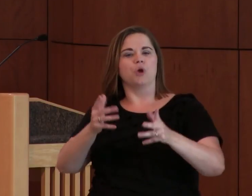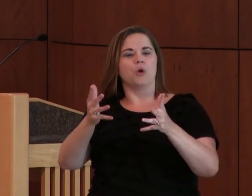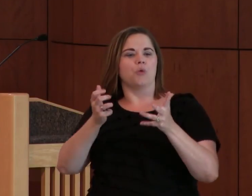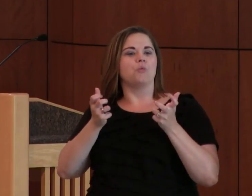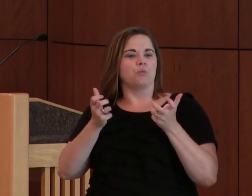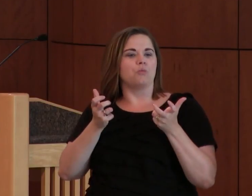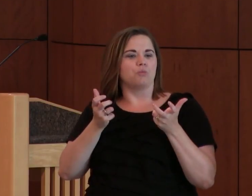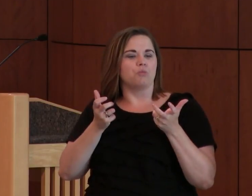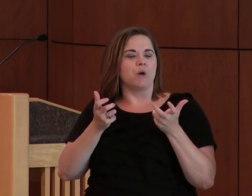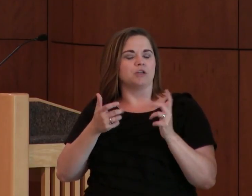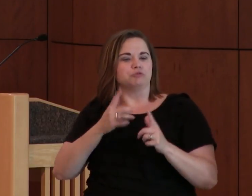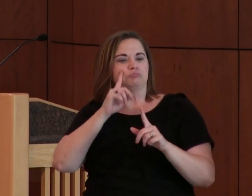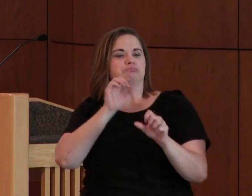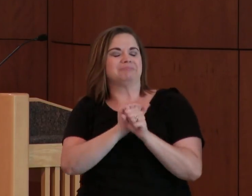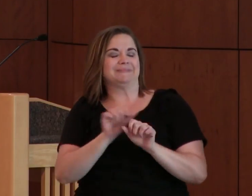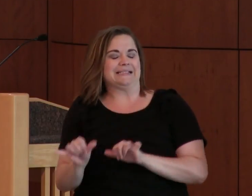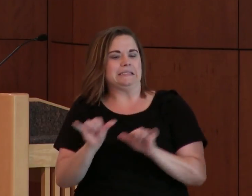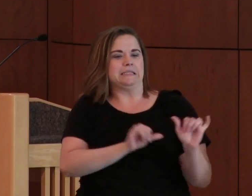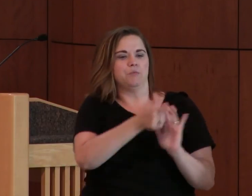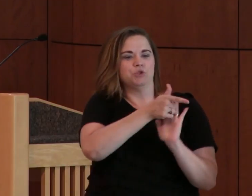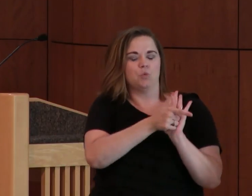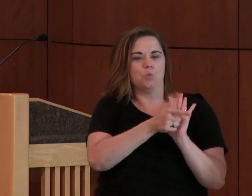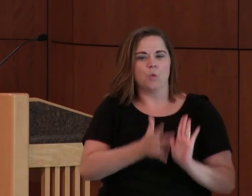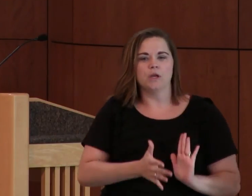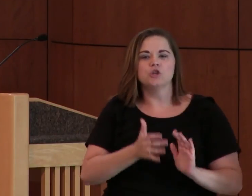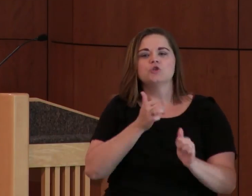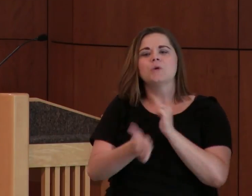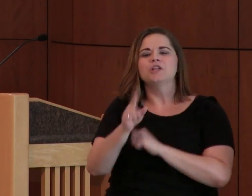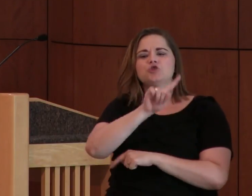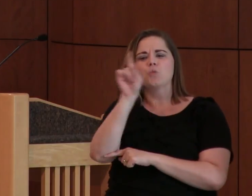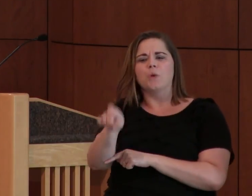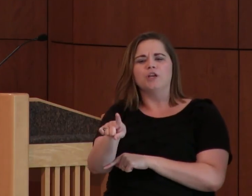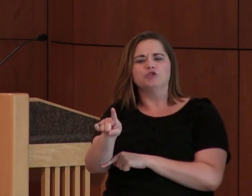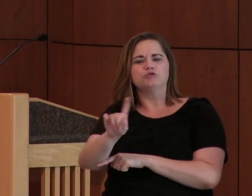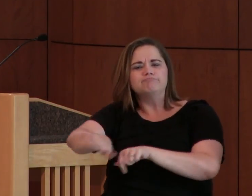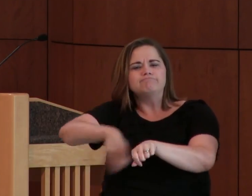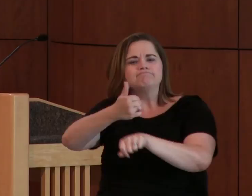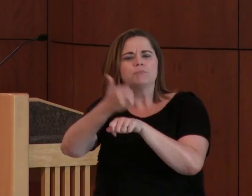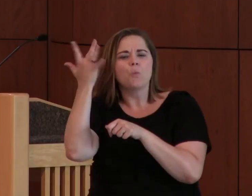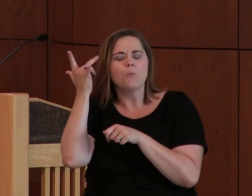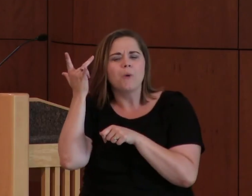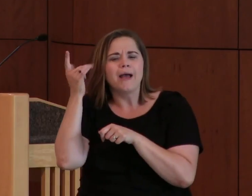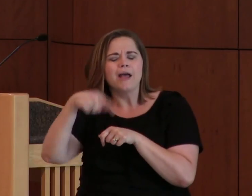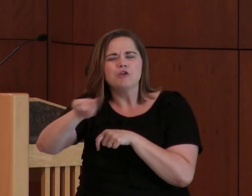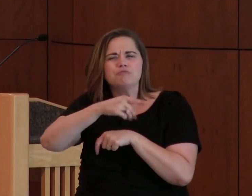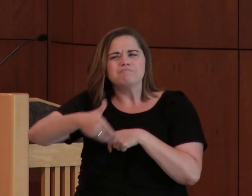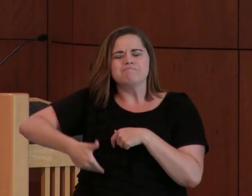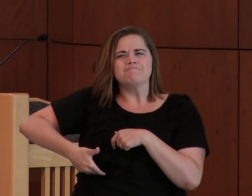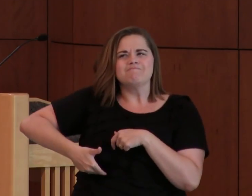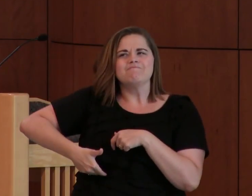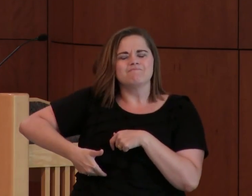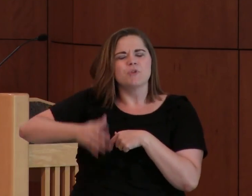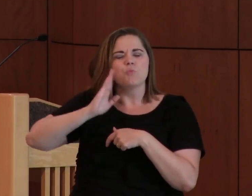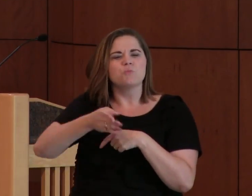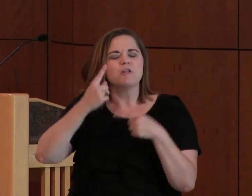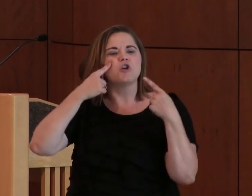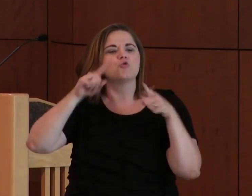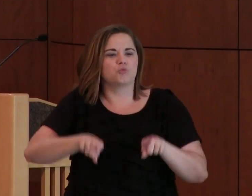to believe. And so every question is designed to move you to a point where you're going to agree with whatever